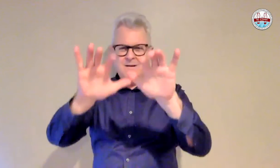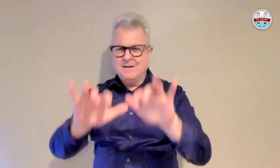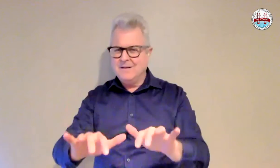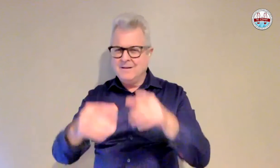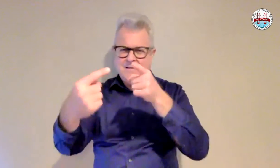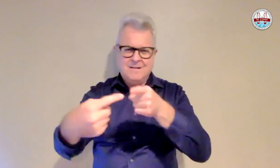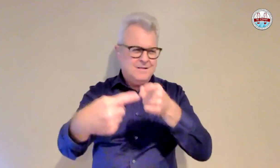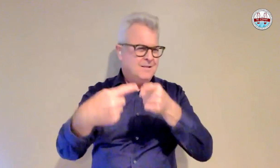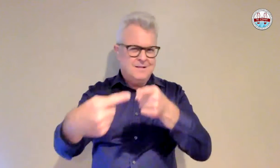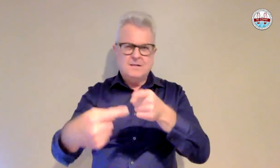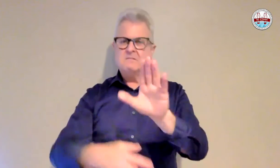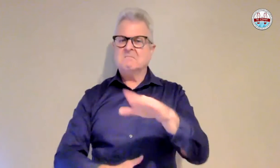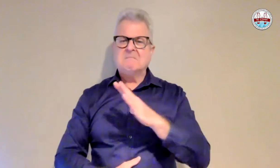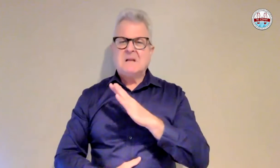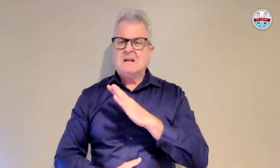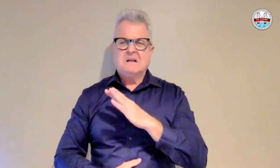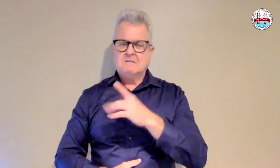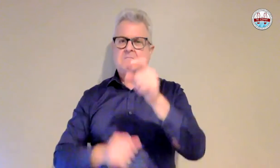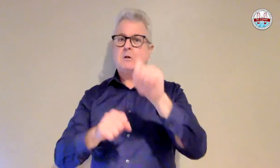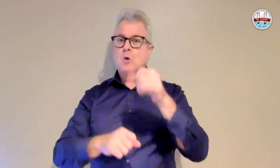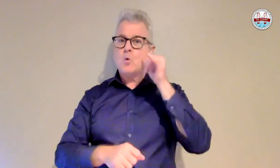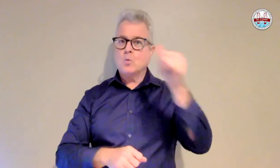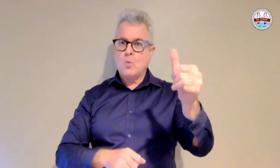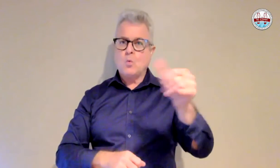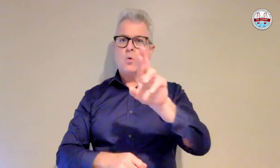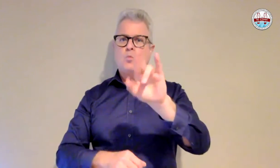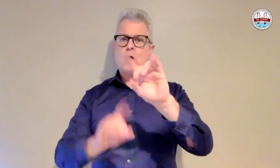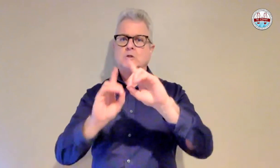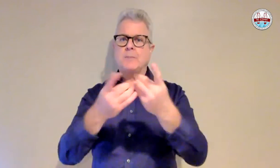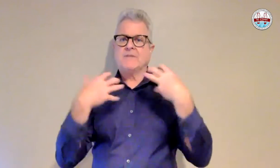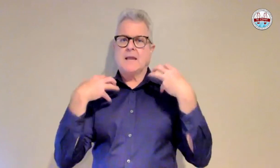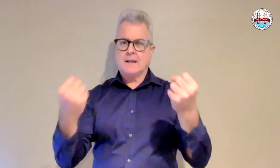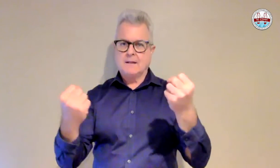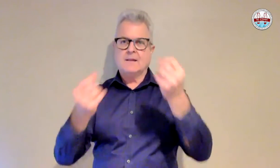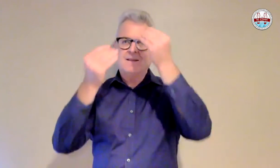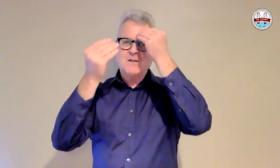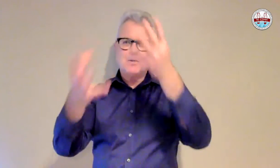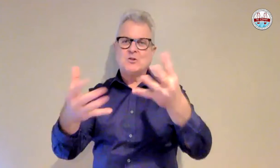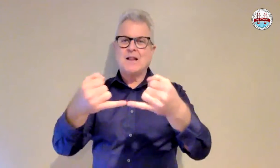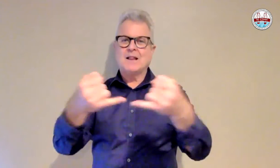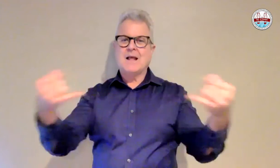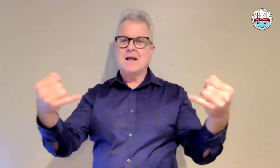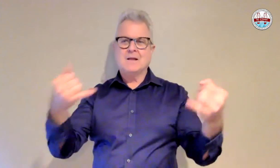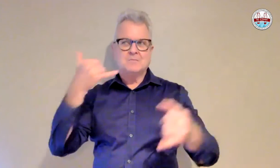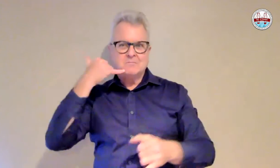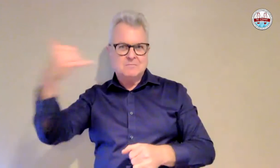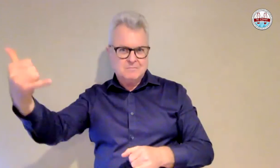If you're not comfortable filling out that page, it's okay. Then you can actually call the Rhode Island Department of Health directly on